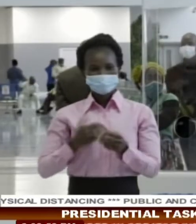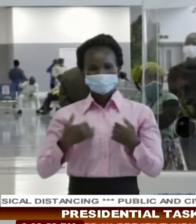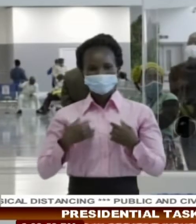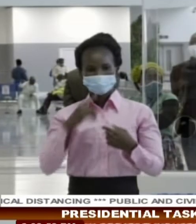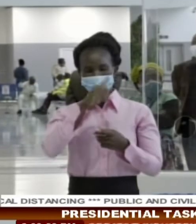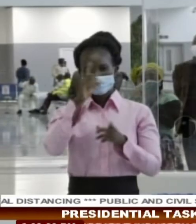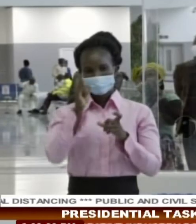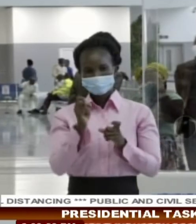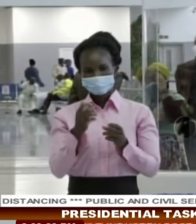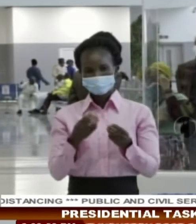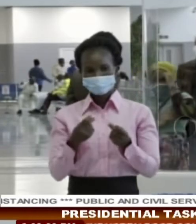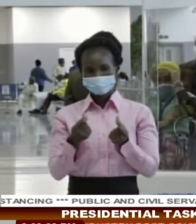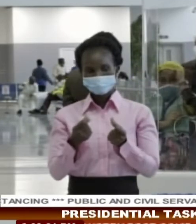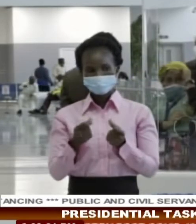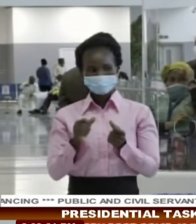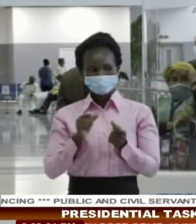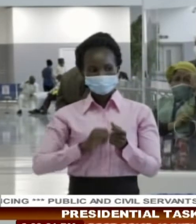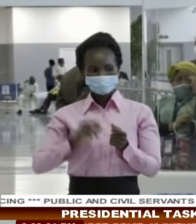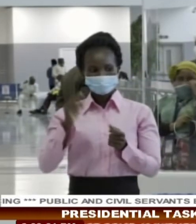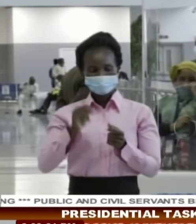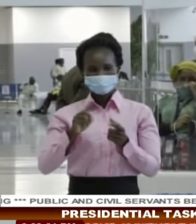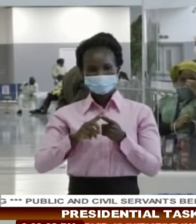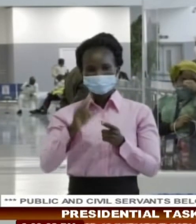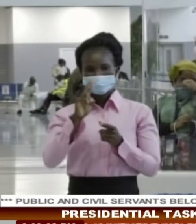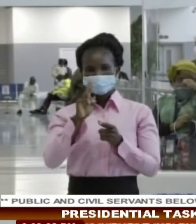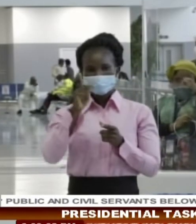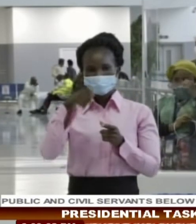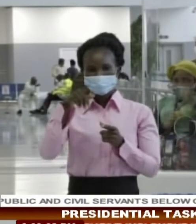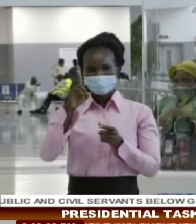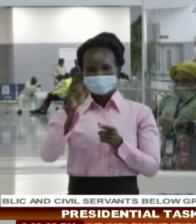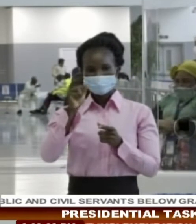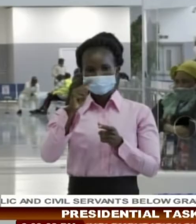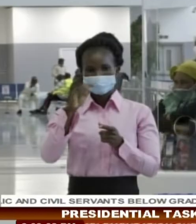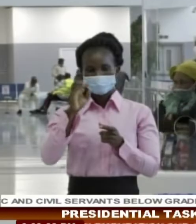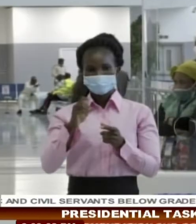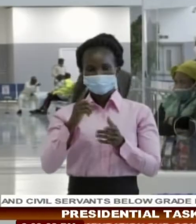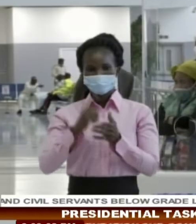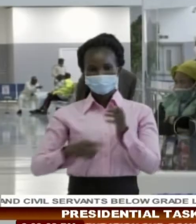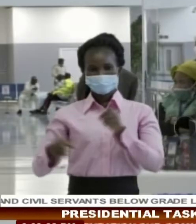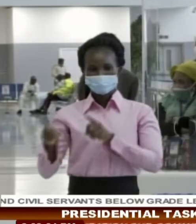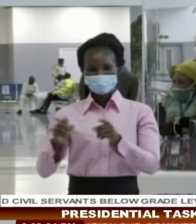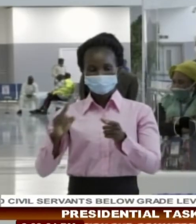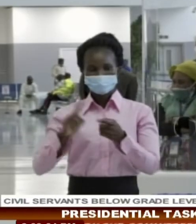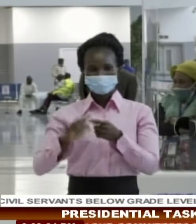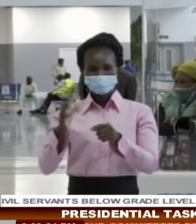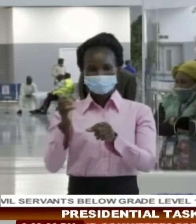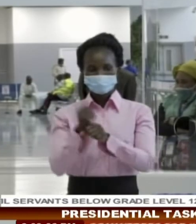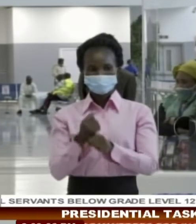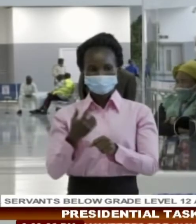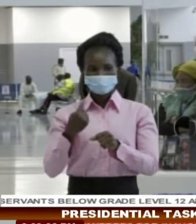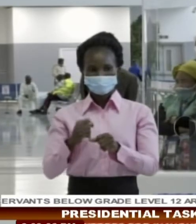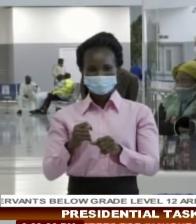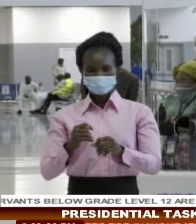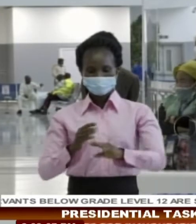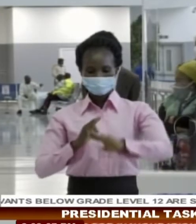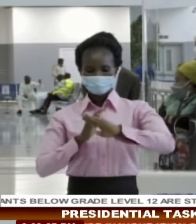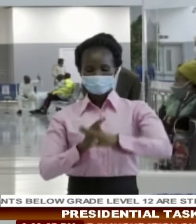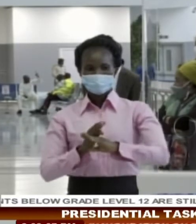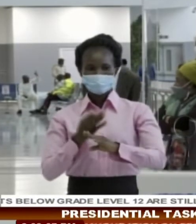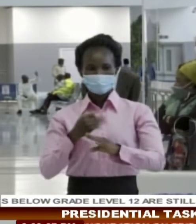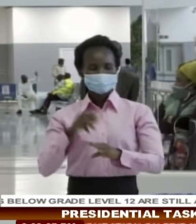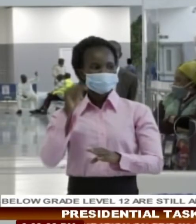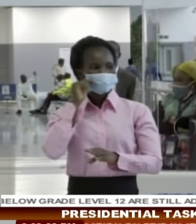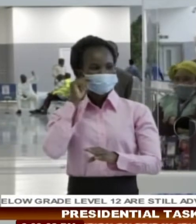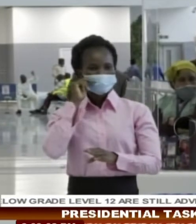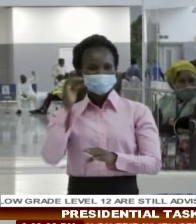quick question. More like I need an update in terms of what we're doing to get the ban on Nigeria and